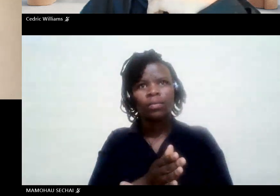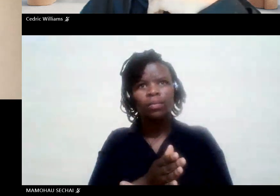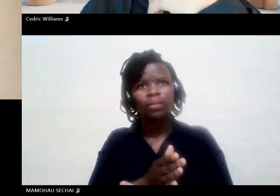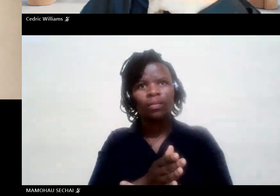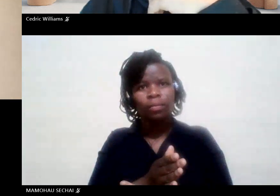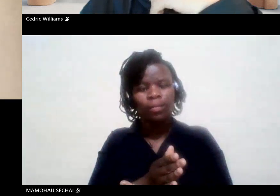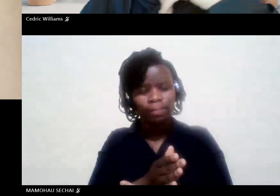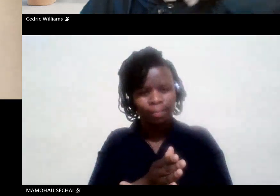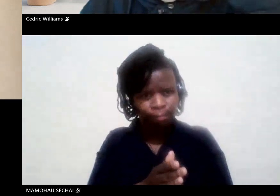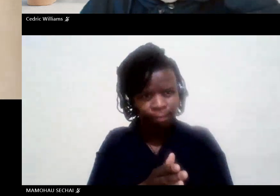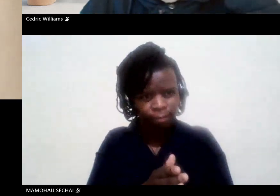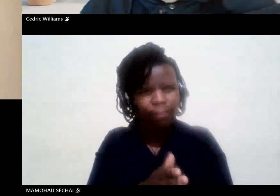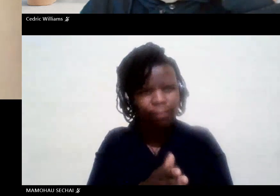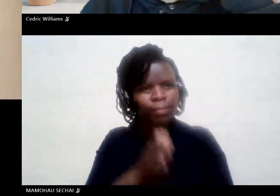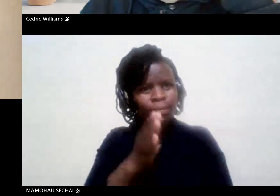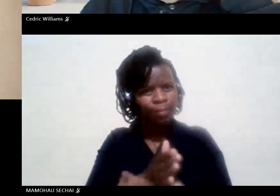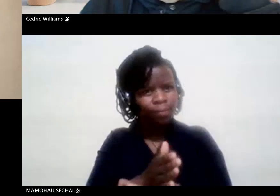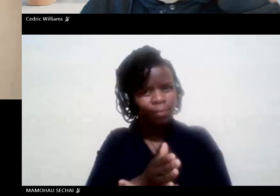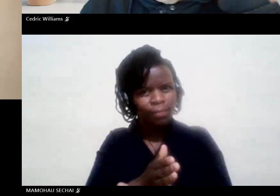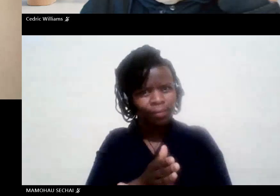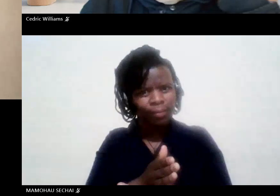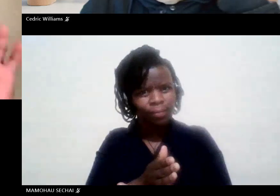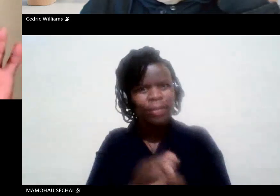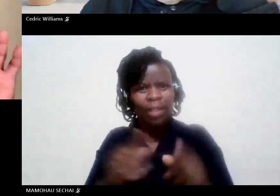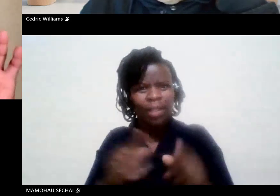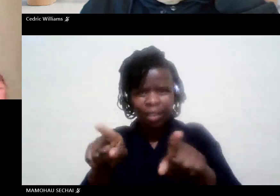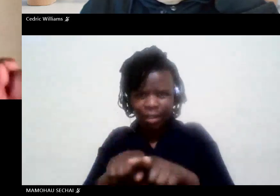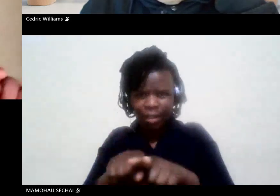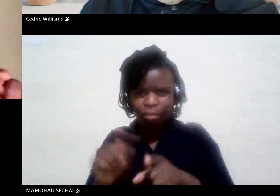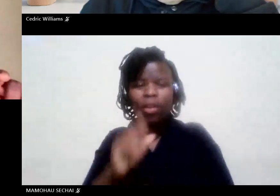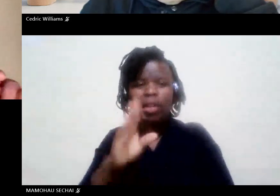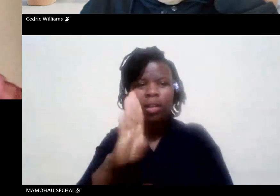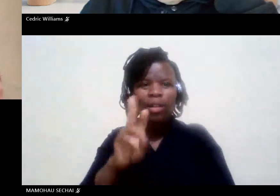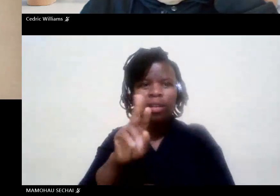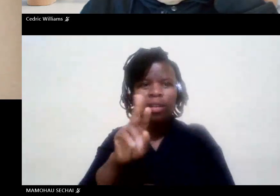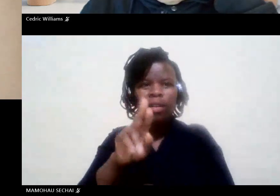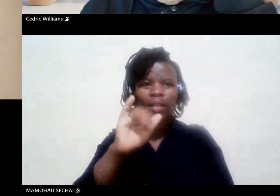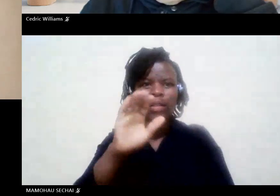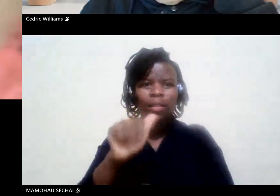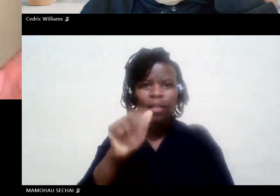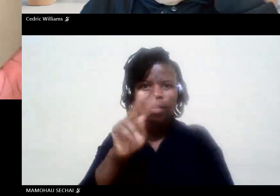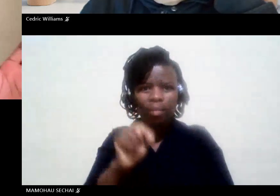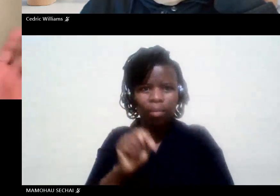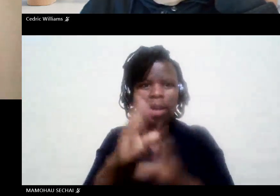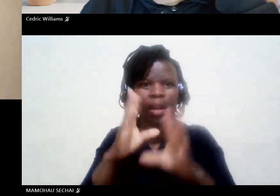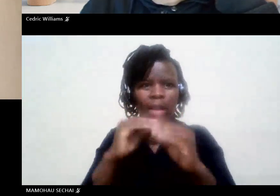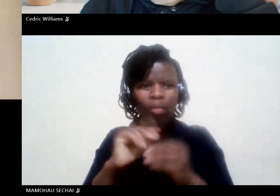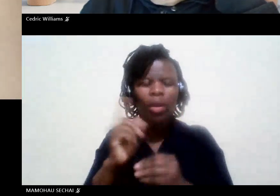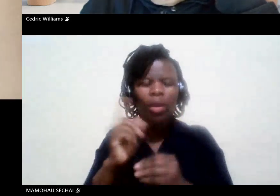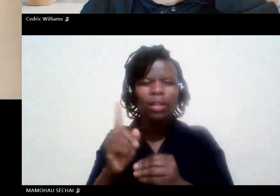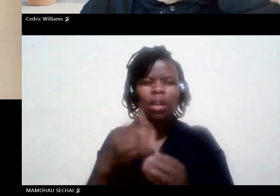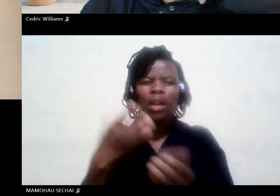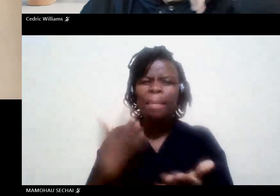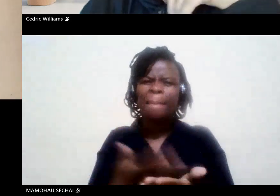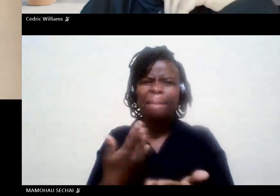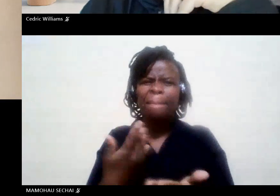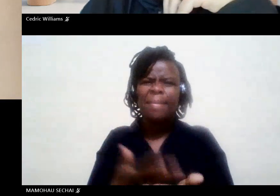said, and Suna talked to you see that word they talk about, messiness is messy, gray areas.